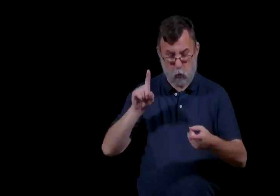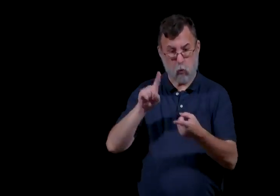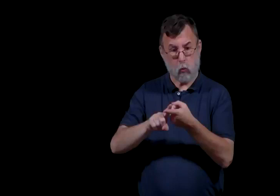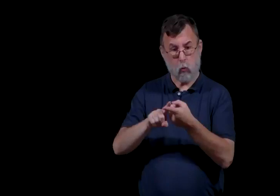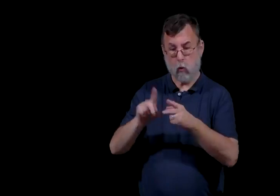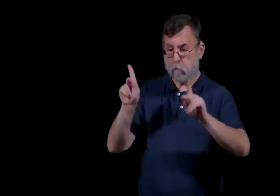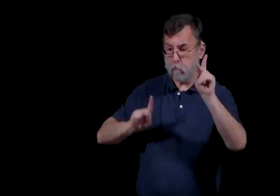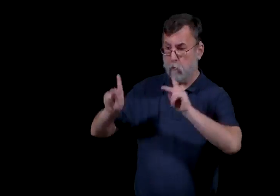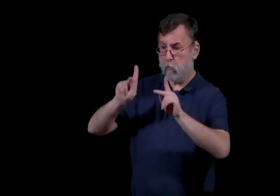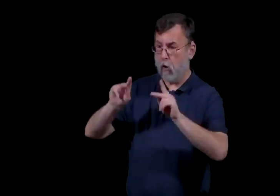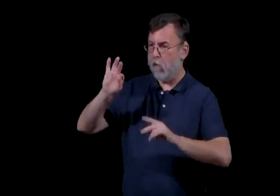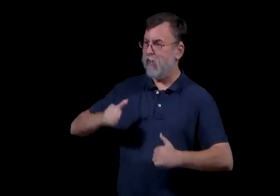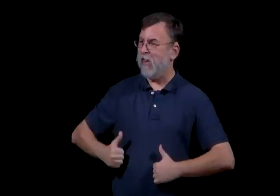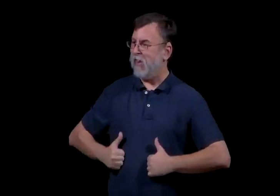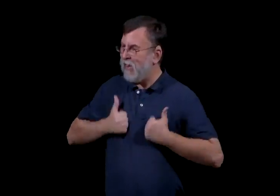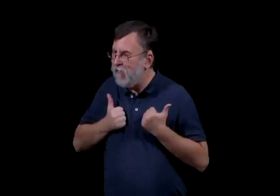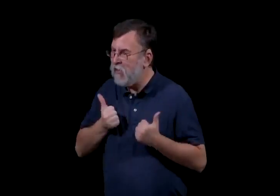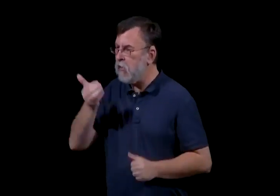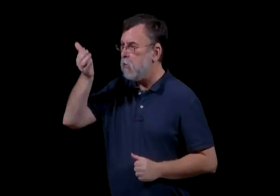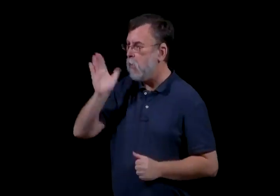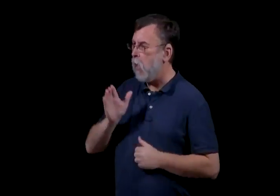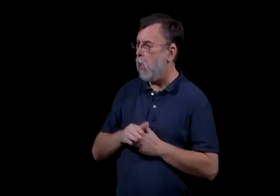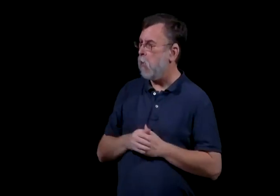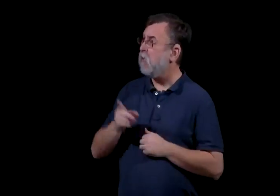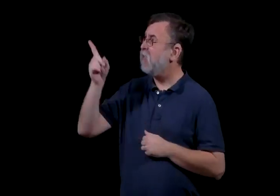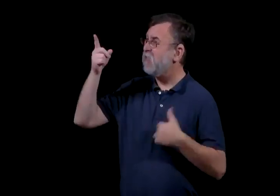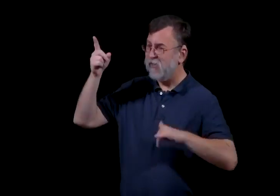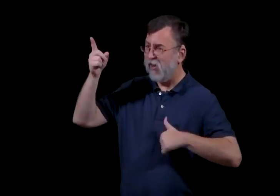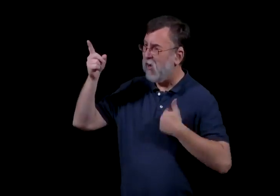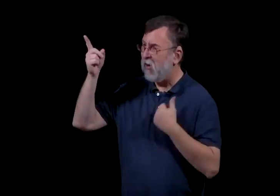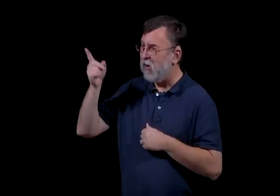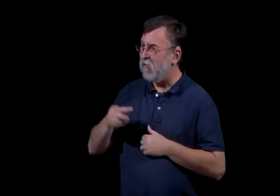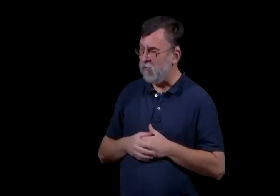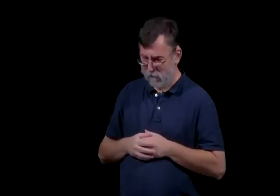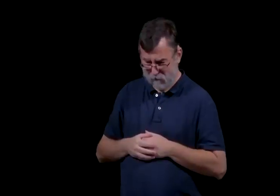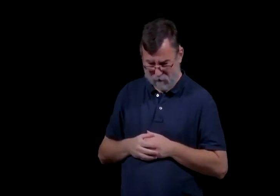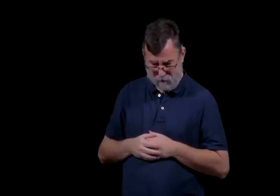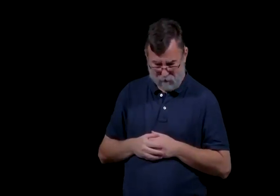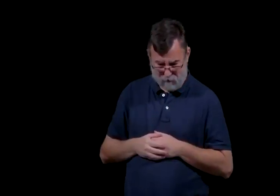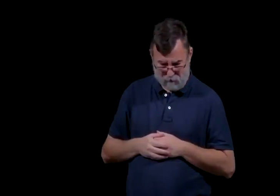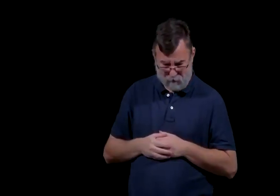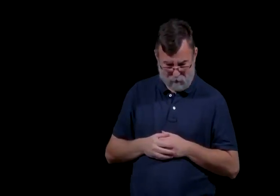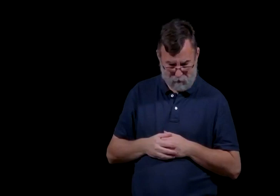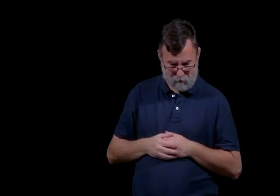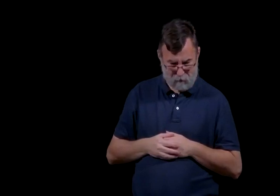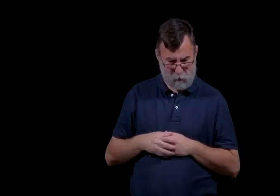we are made from dust, but now we become eternal, eternal children of God.